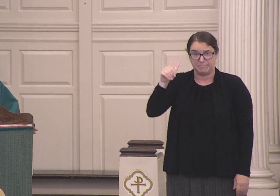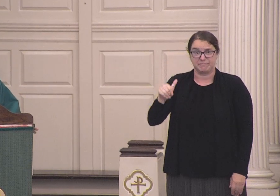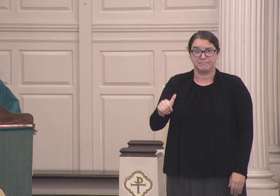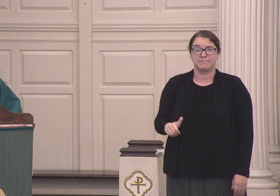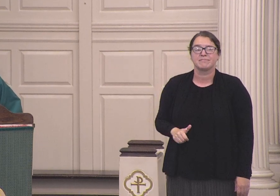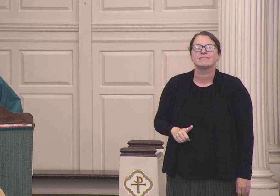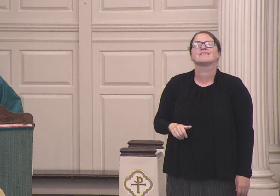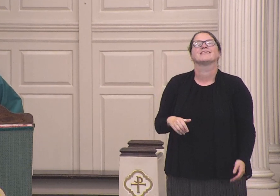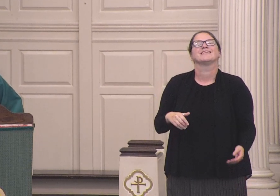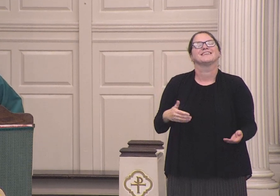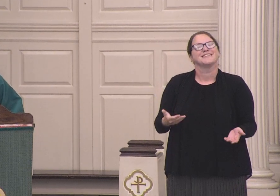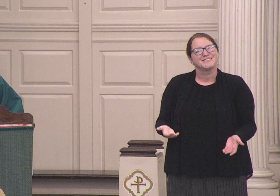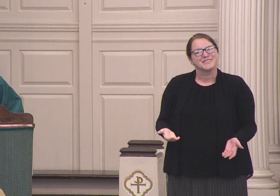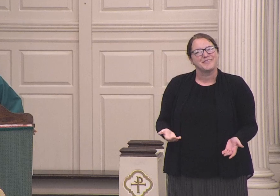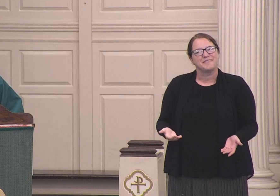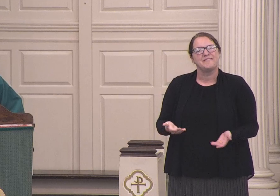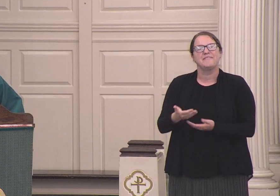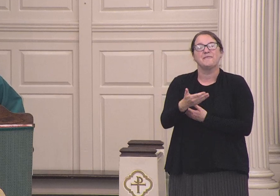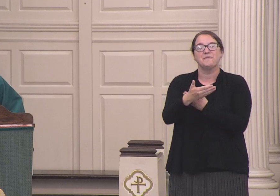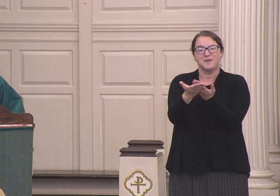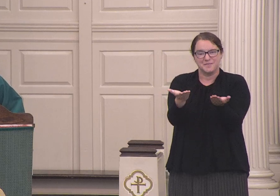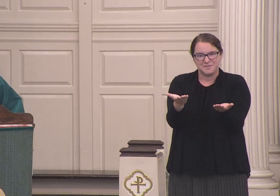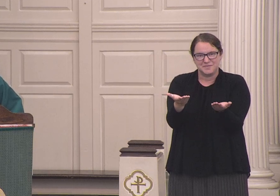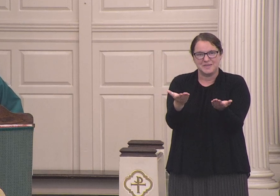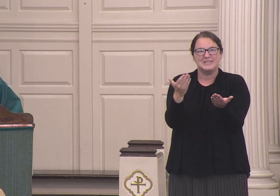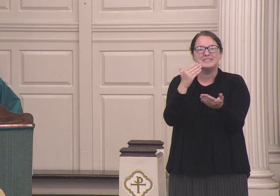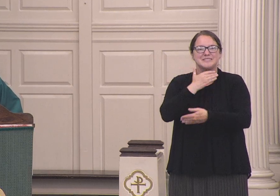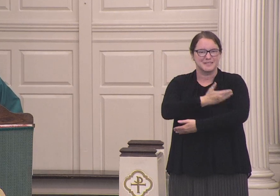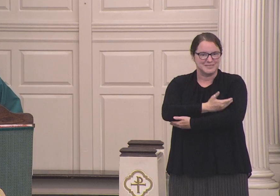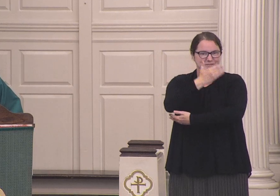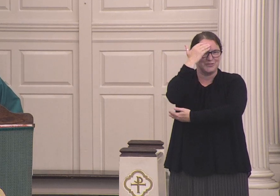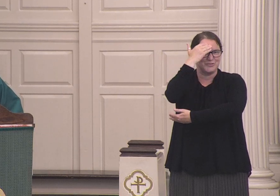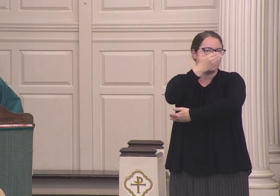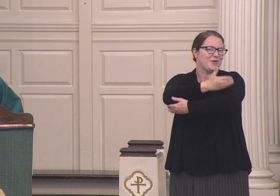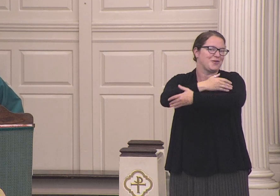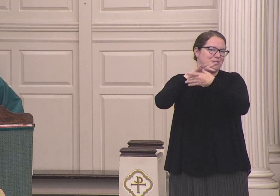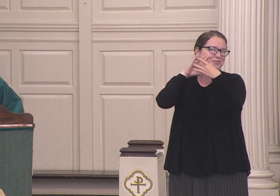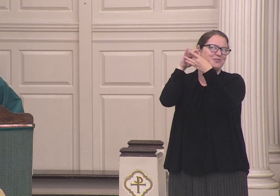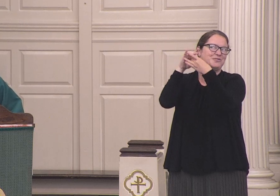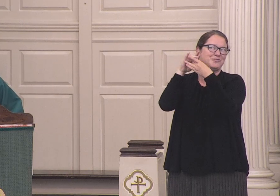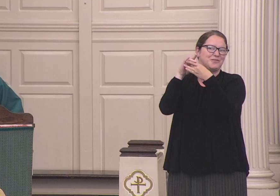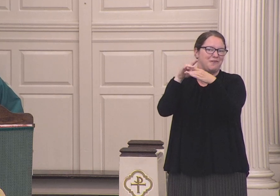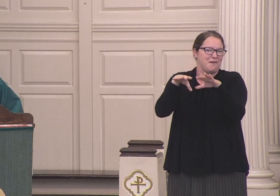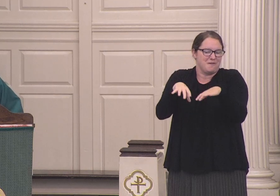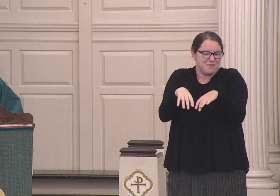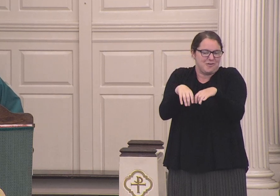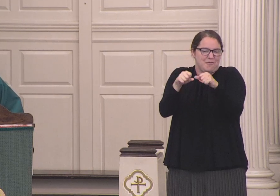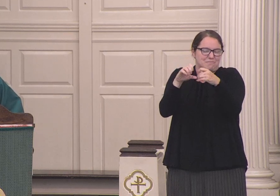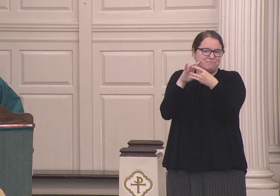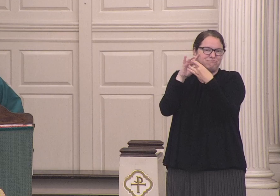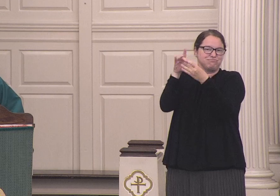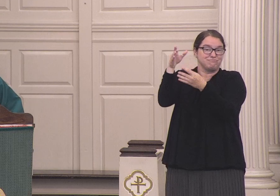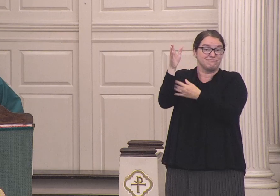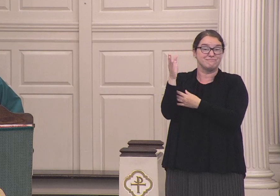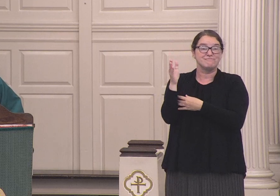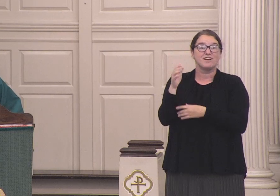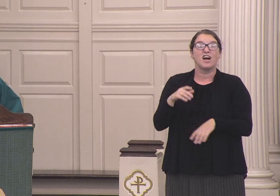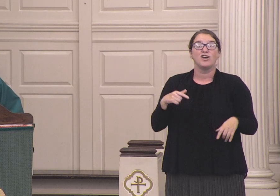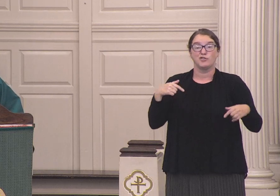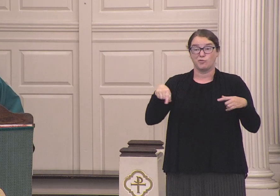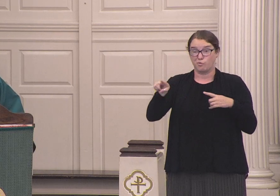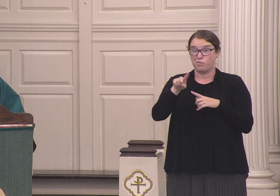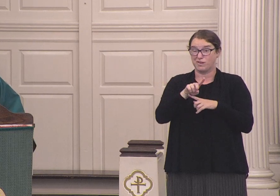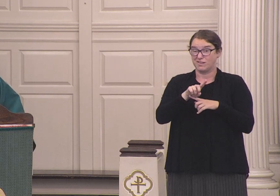We are adopted sons and daughters who should not give up. When we stand for truth, when we stand for